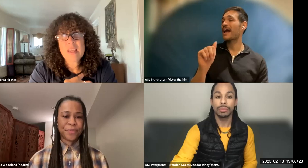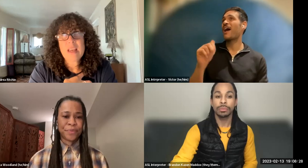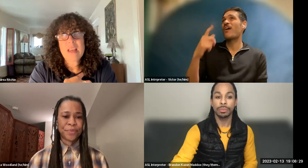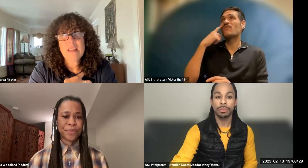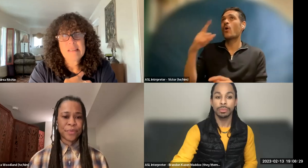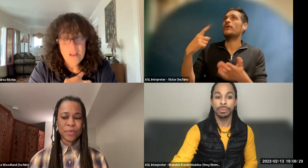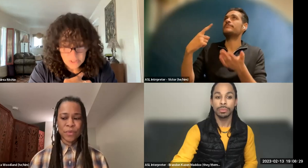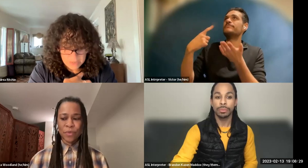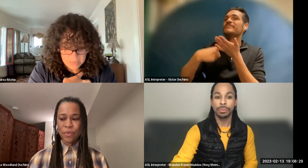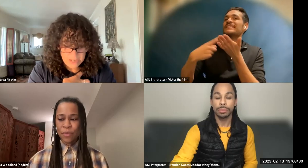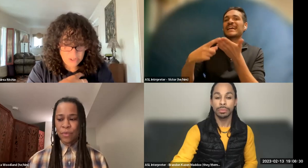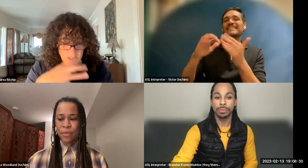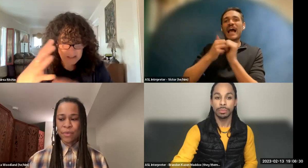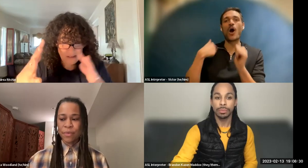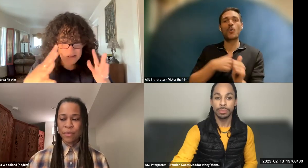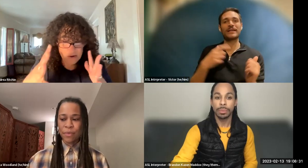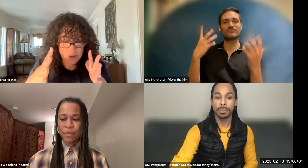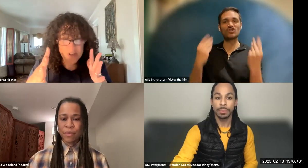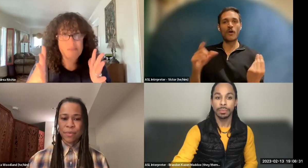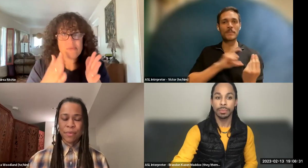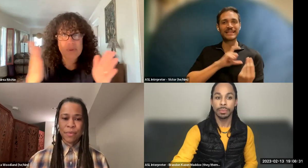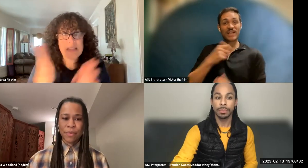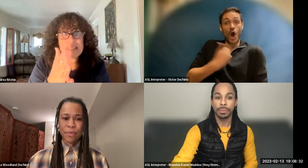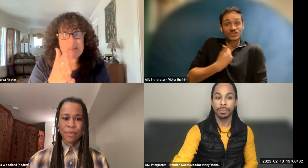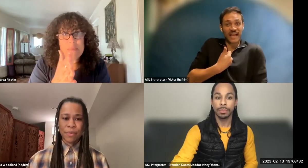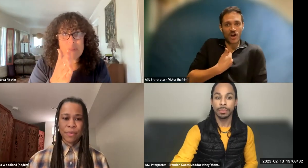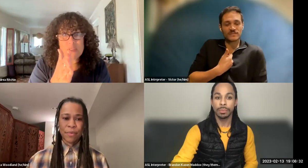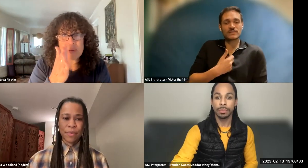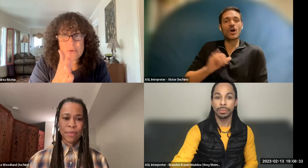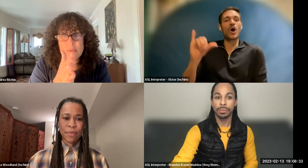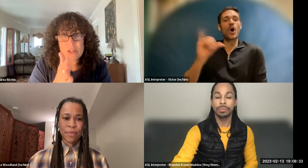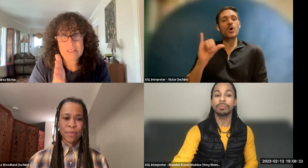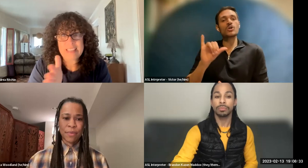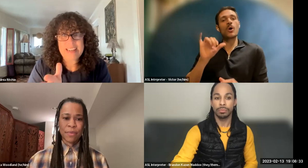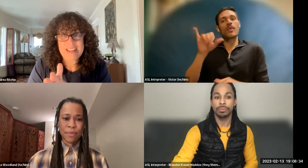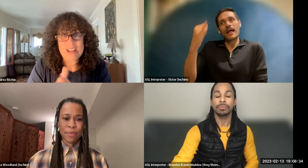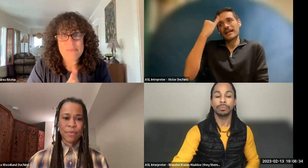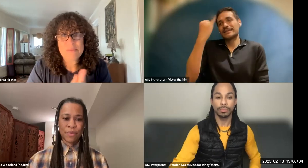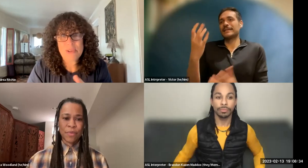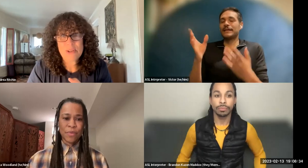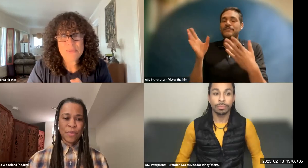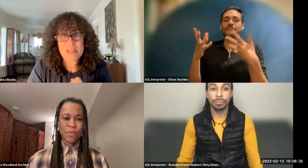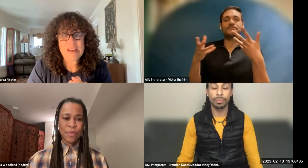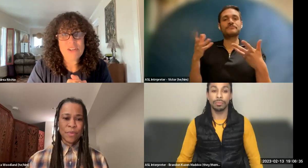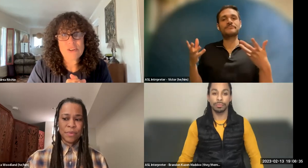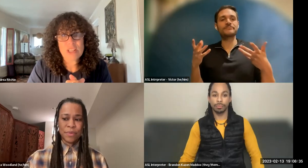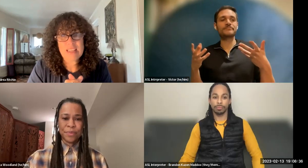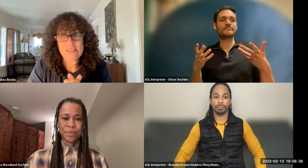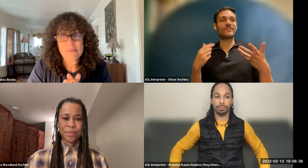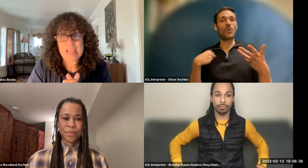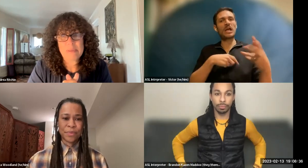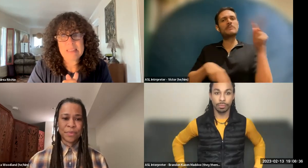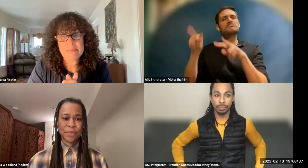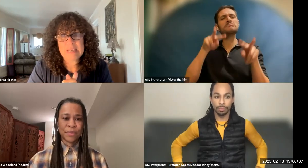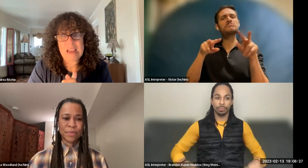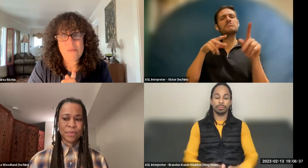we also engage in this notion of policing people to a normal that we have